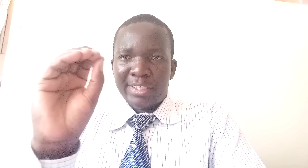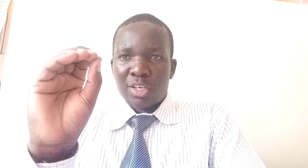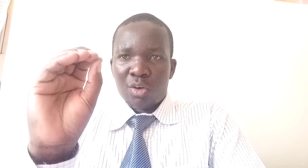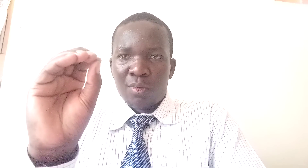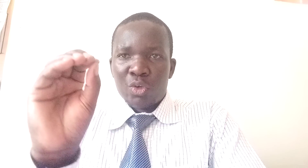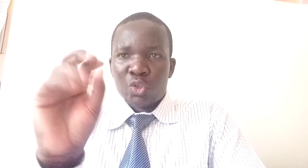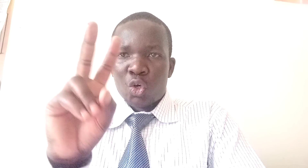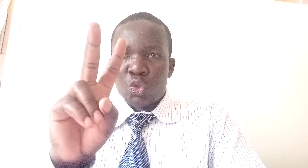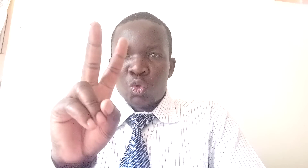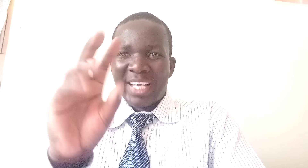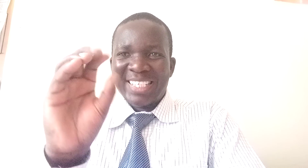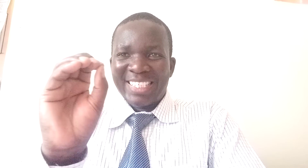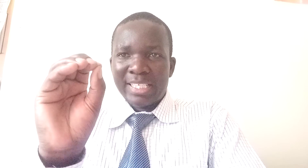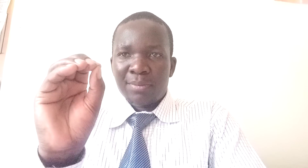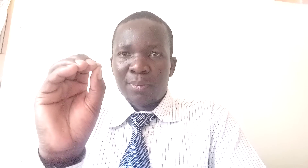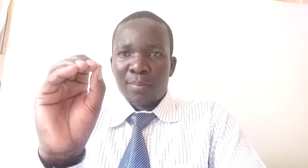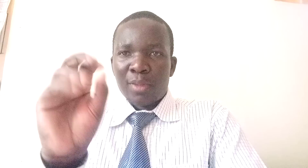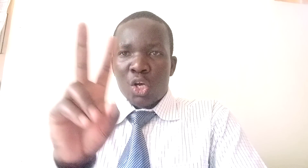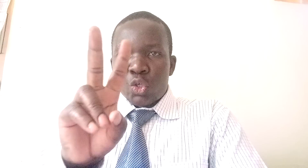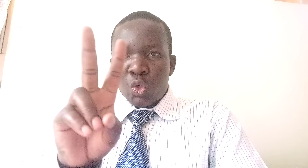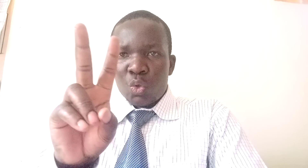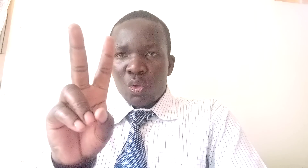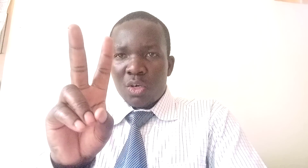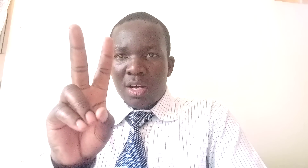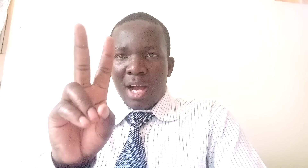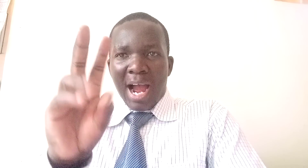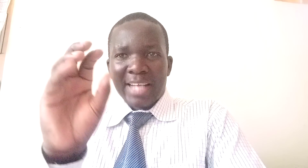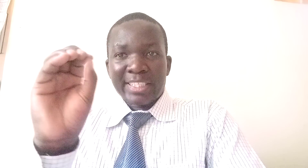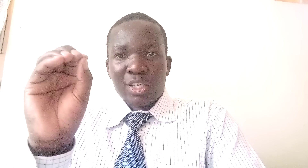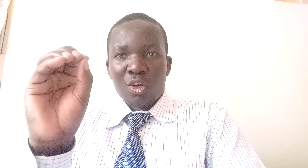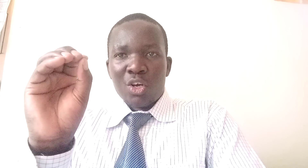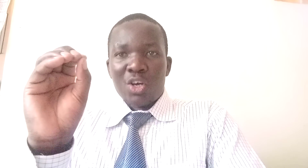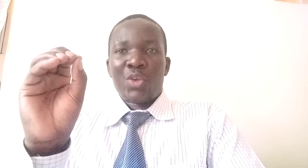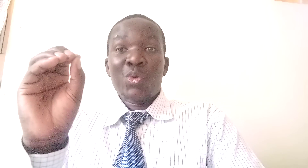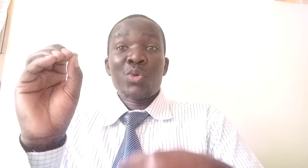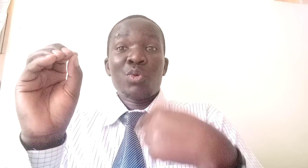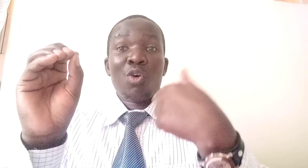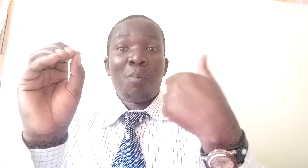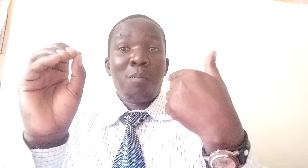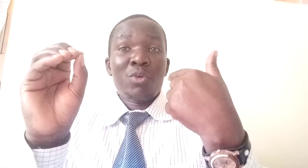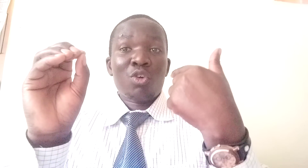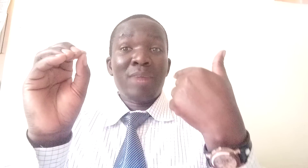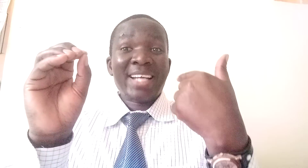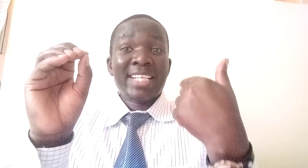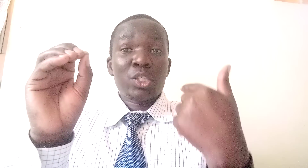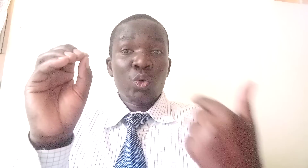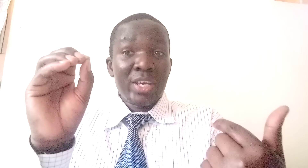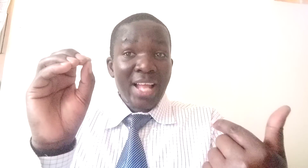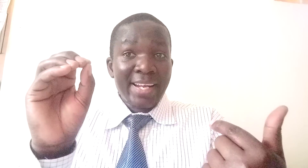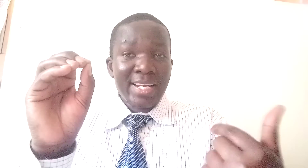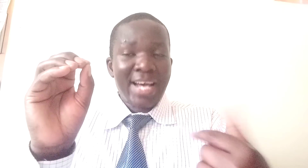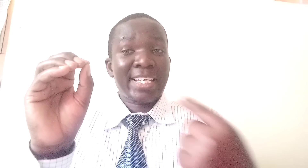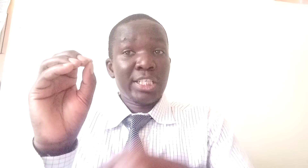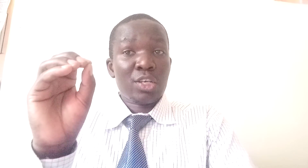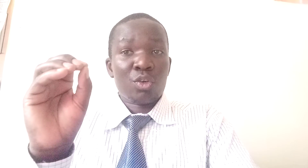0. So 20, 2 and 0. You combine the 2 we learned and the 0 to